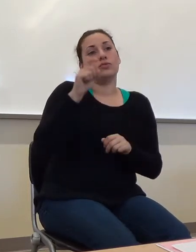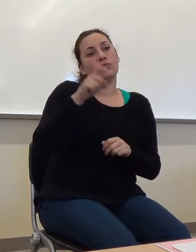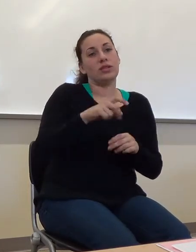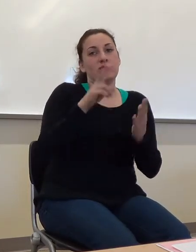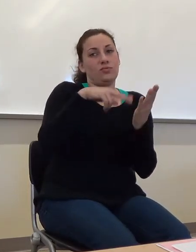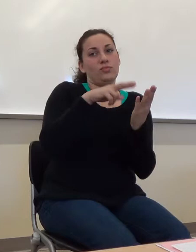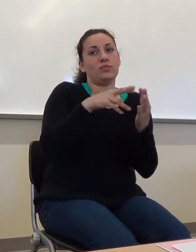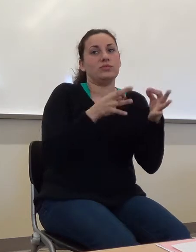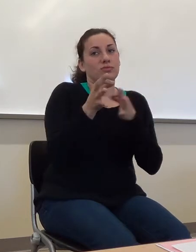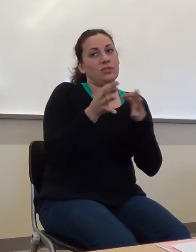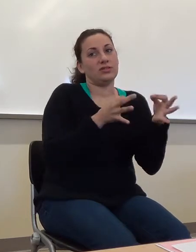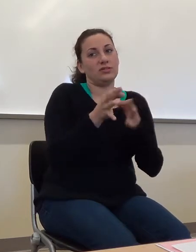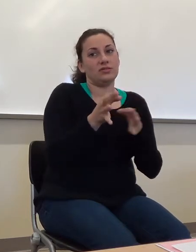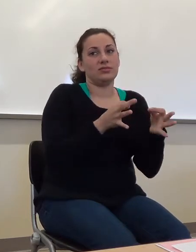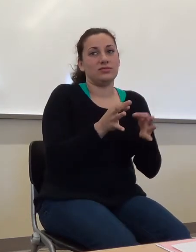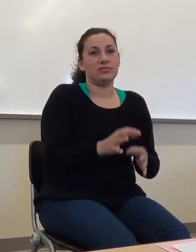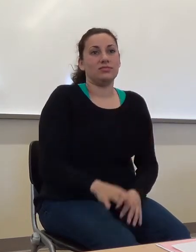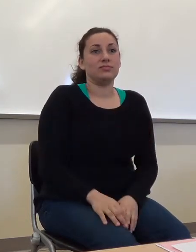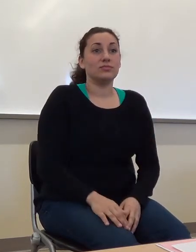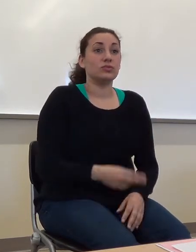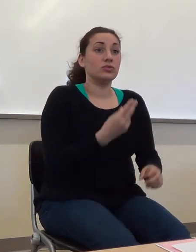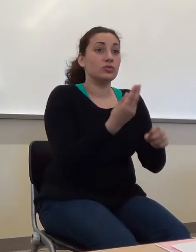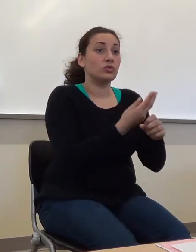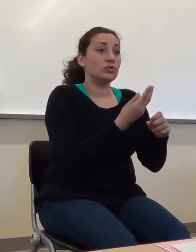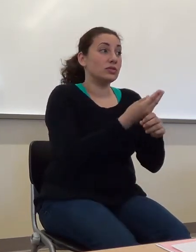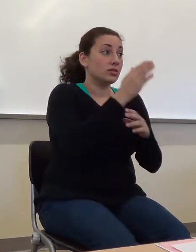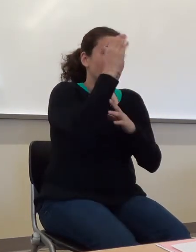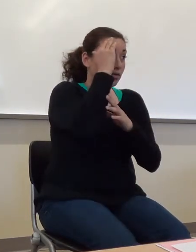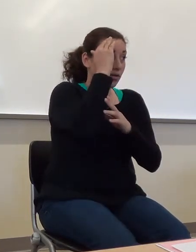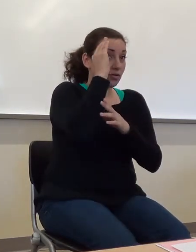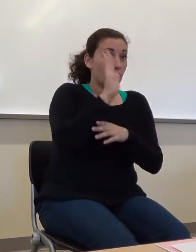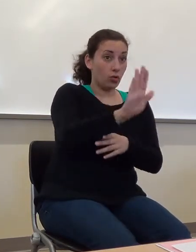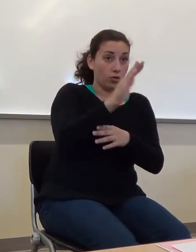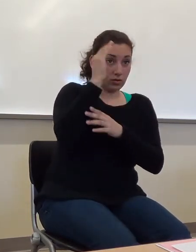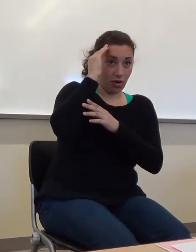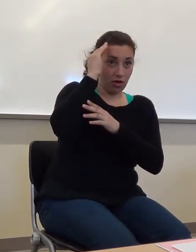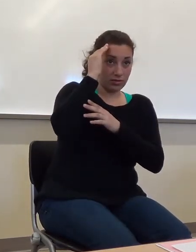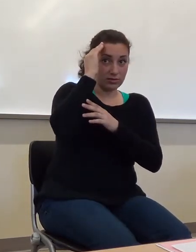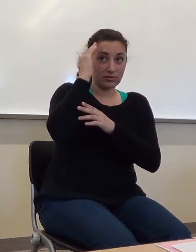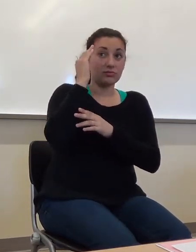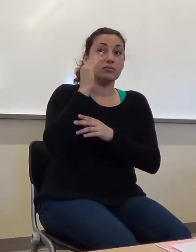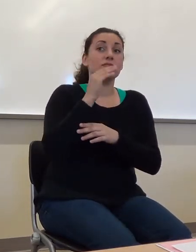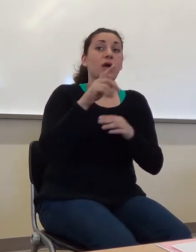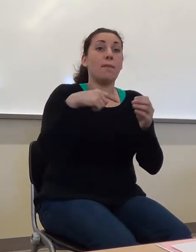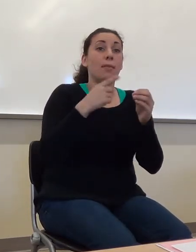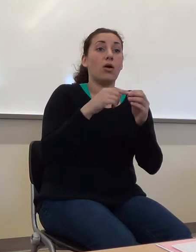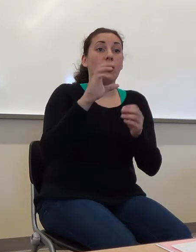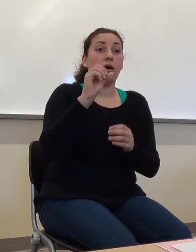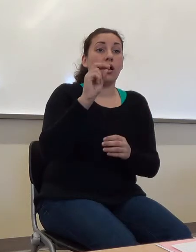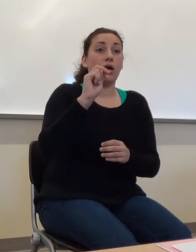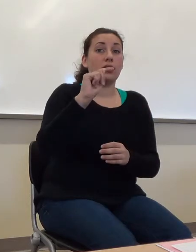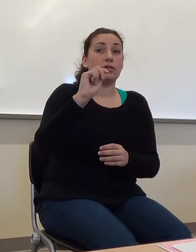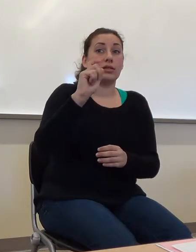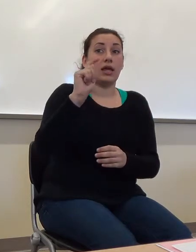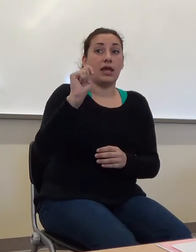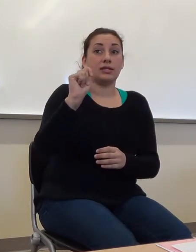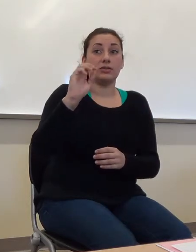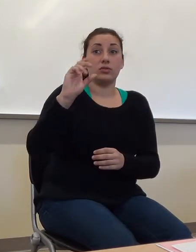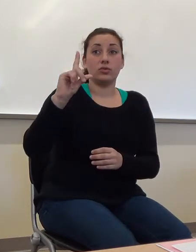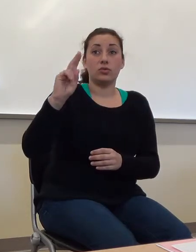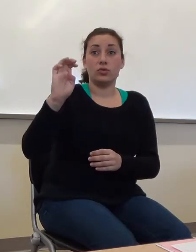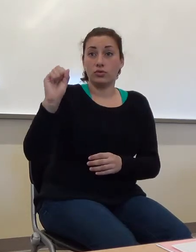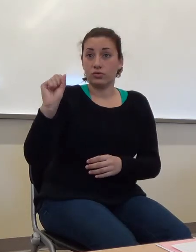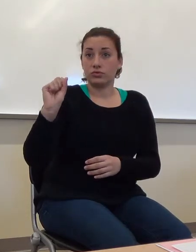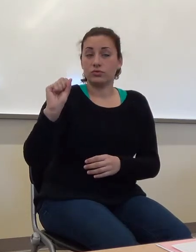directions. Using the knowledge of context clues and word parts, write an appropriate definition for each